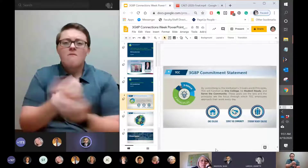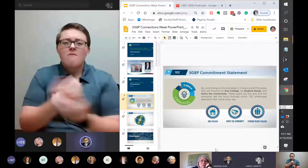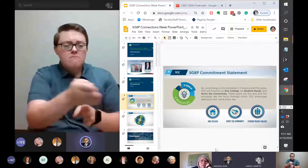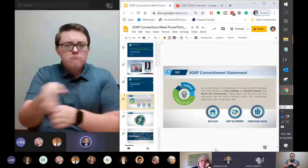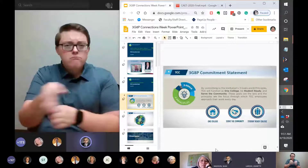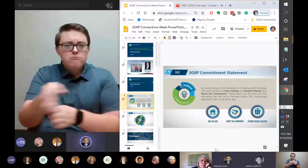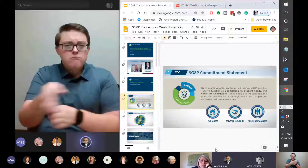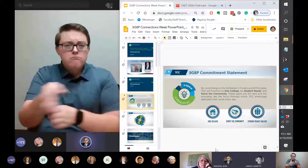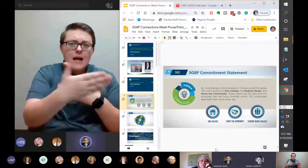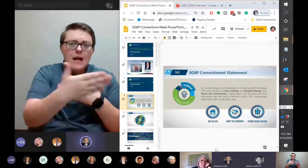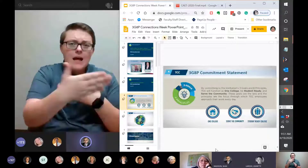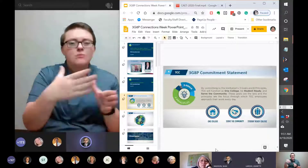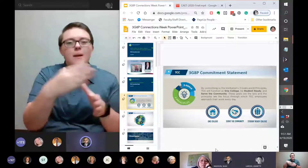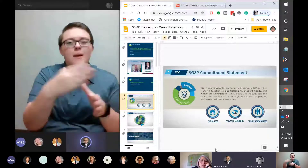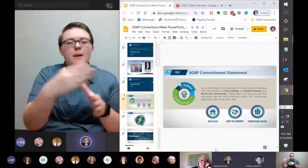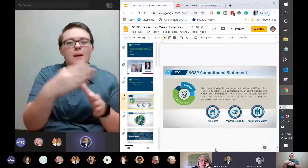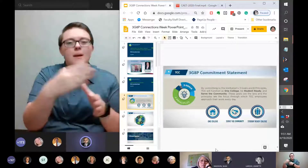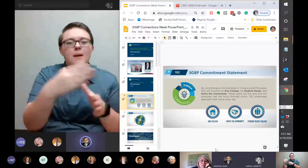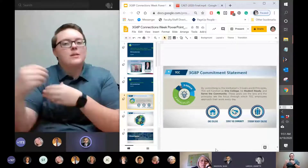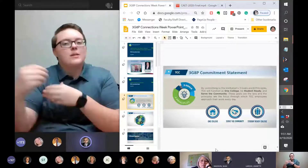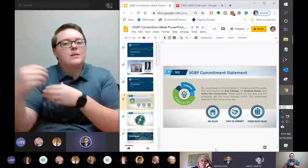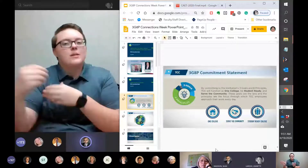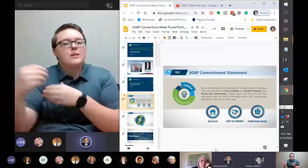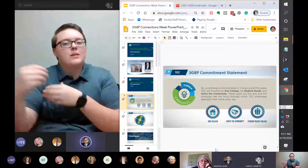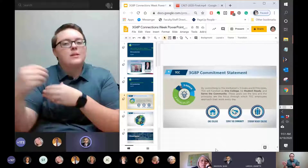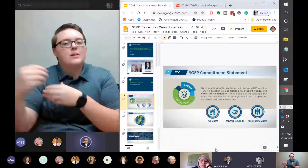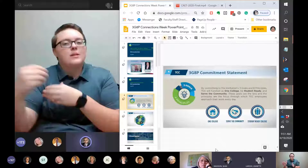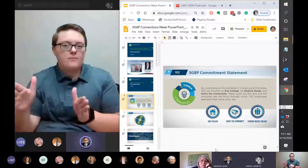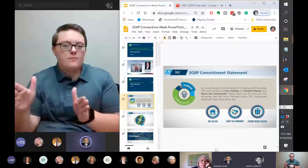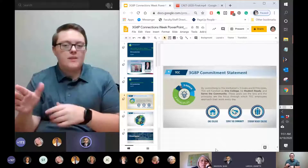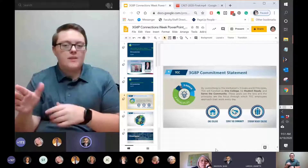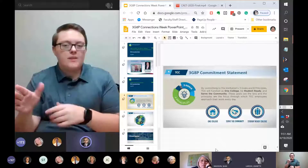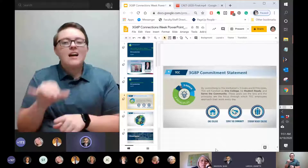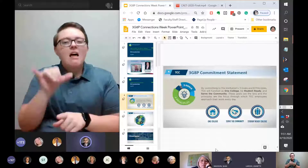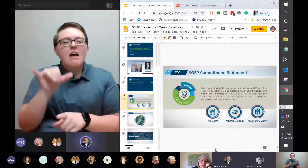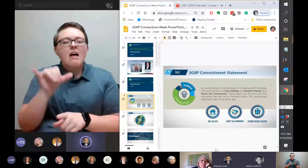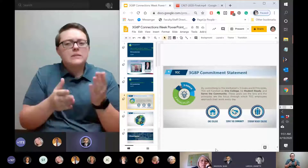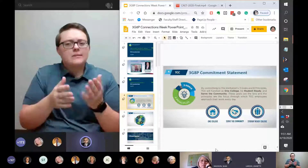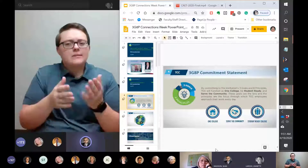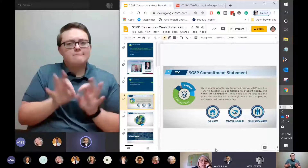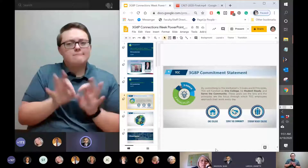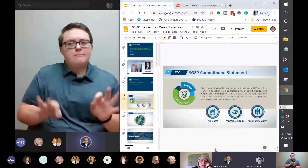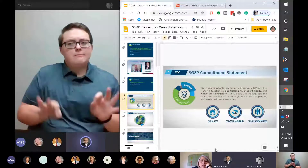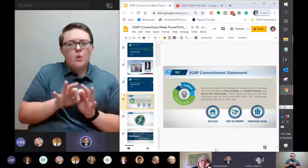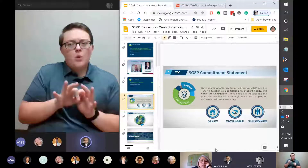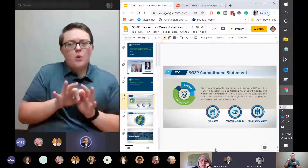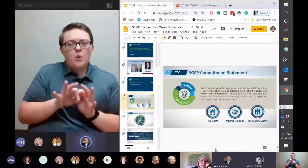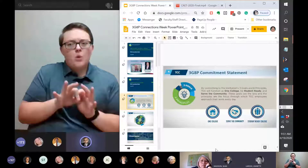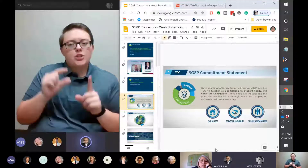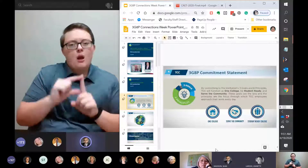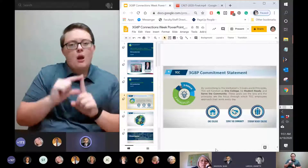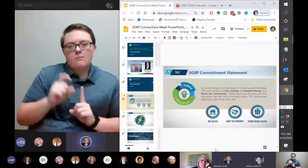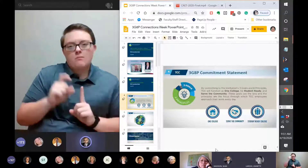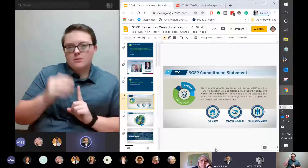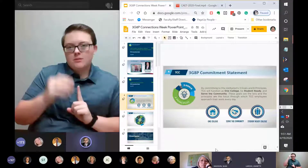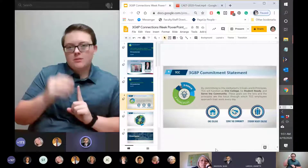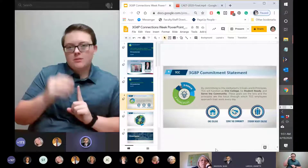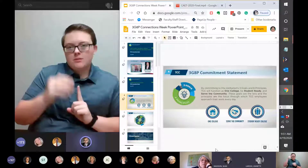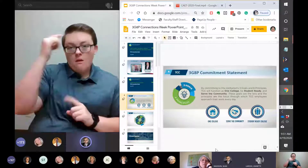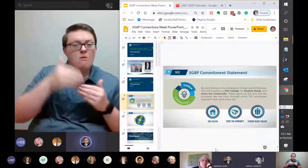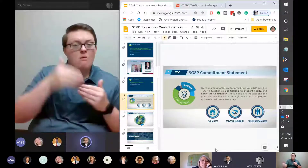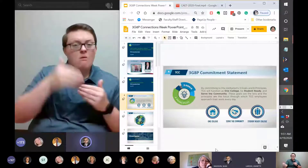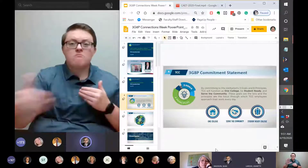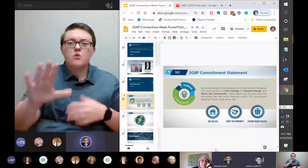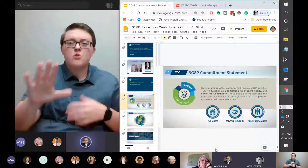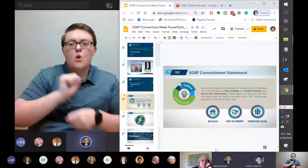So those are some things, the critical terms there that I think will resonate throughout the work that we're doing, and really the work that